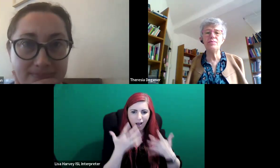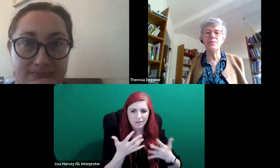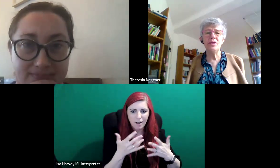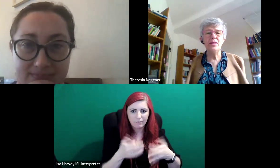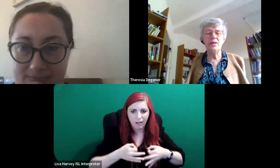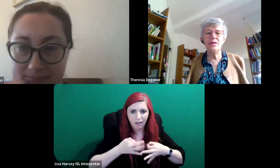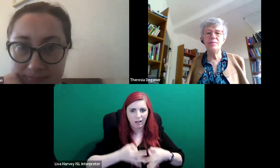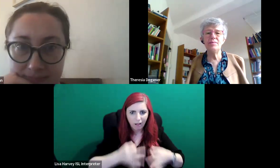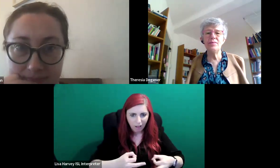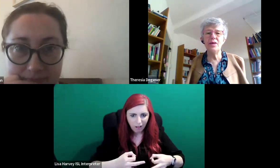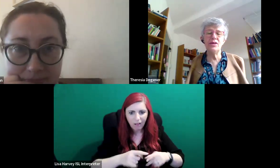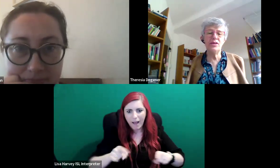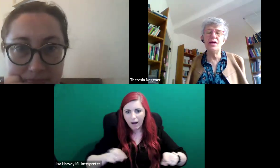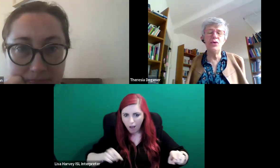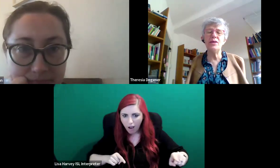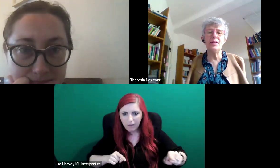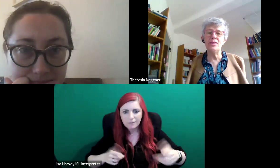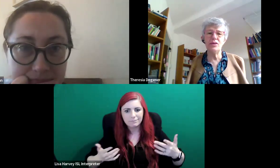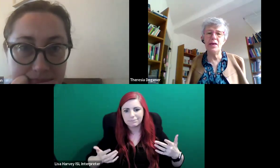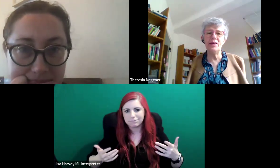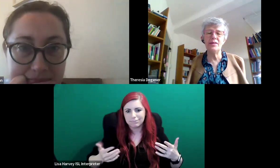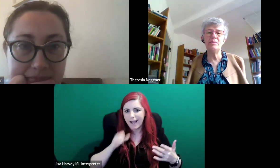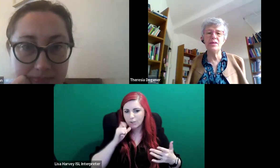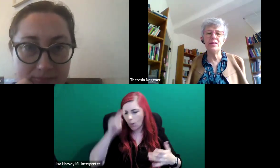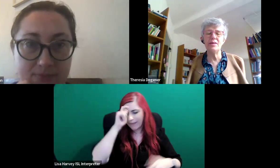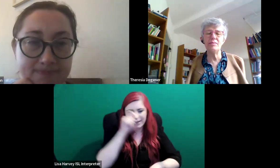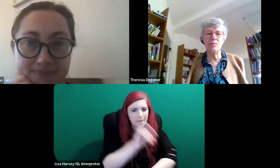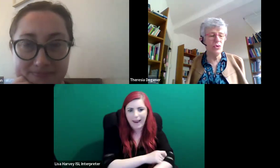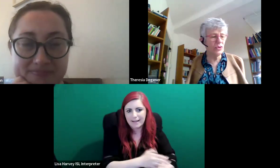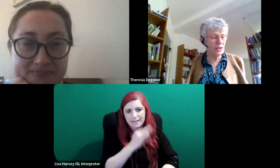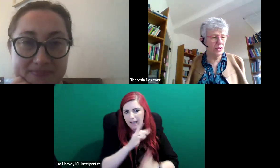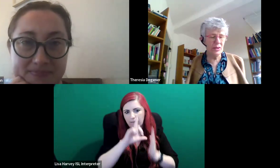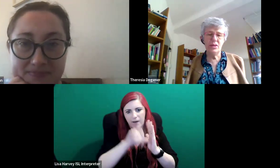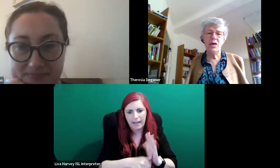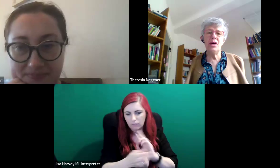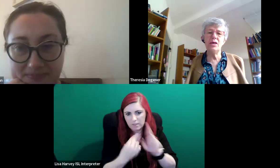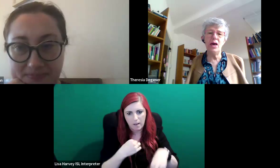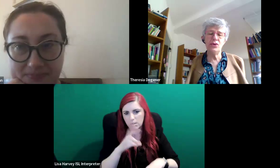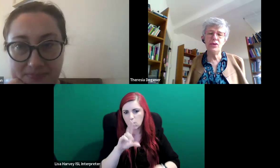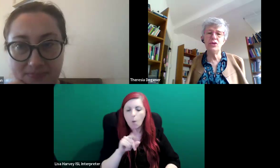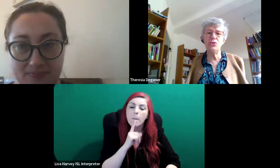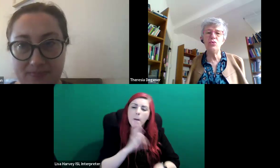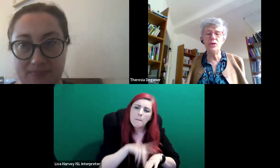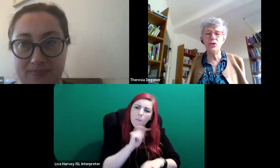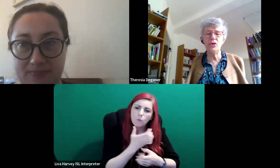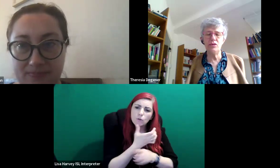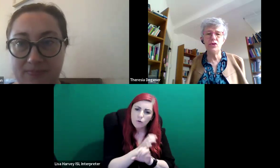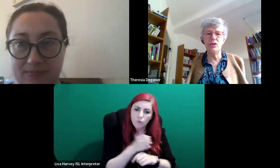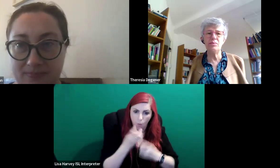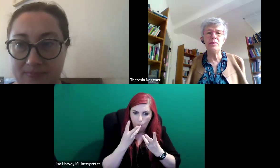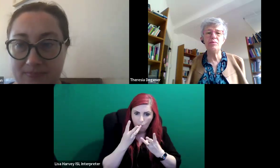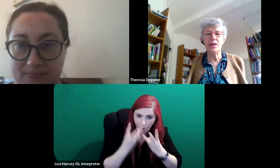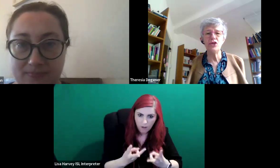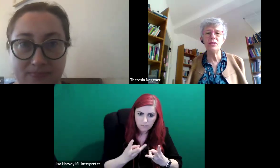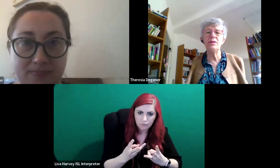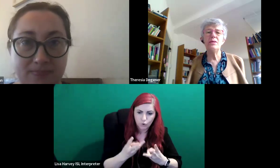and there is. I don't think there is a penalty, but most countries who want to give a